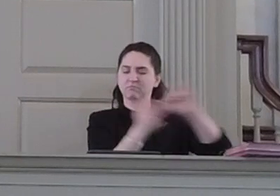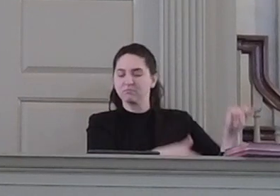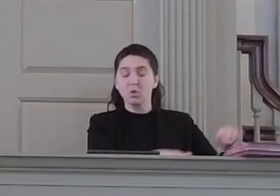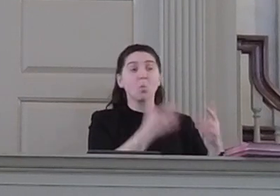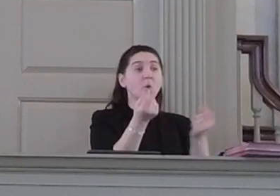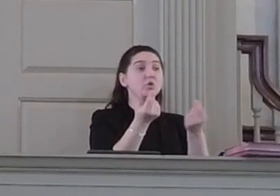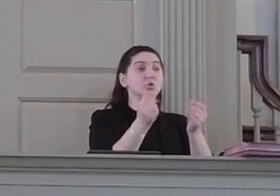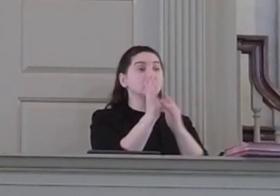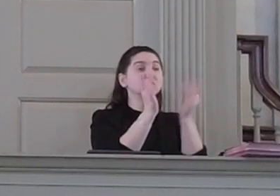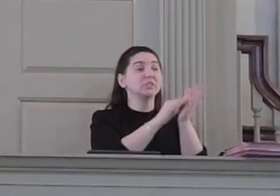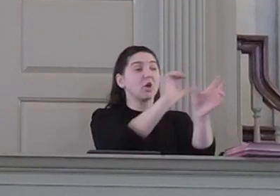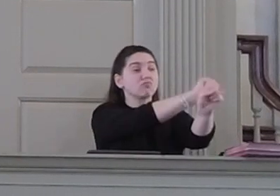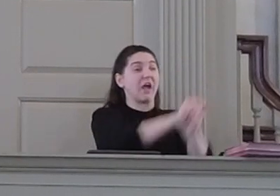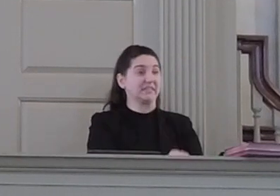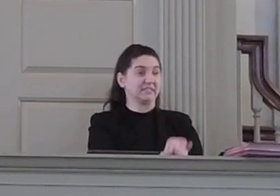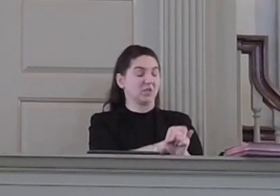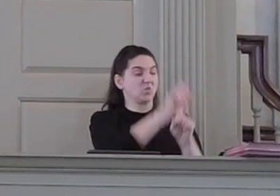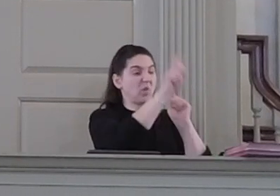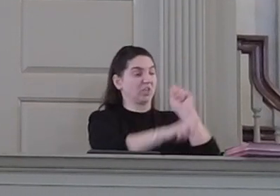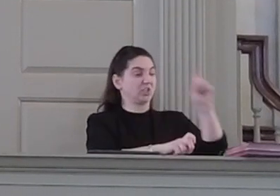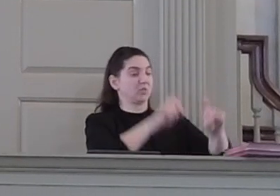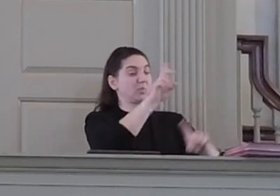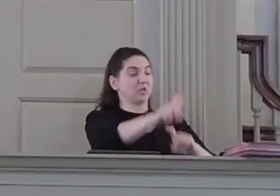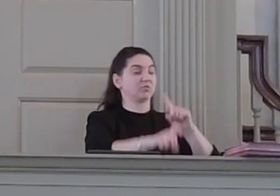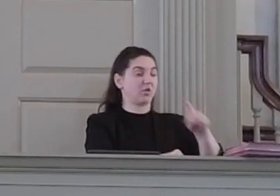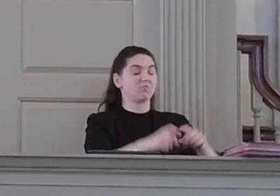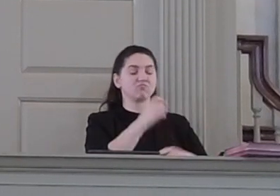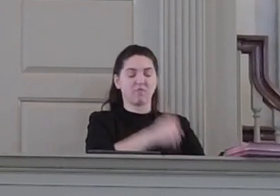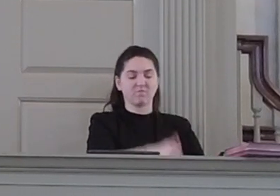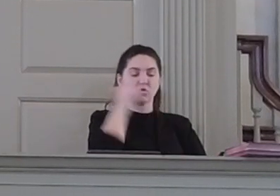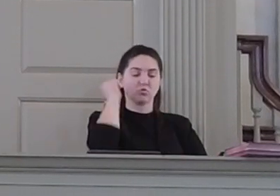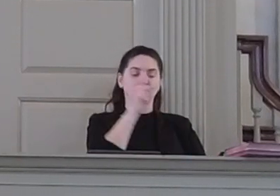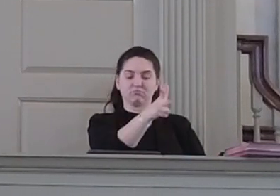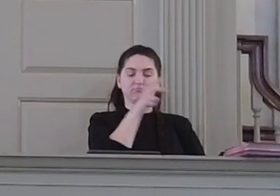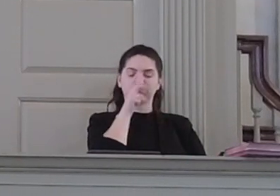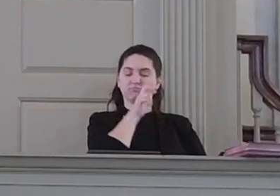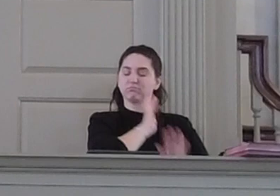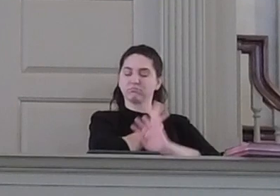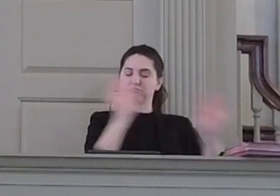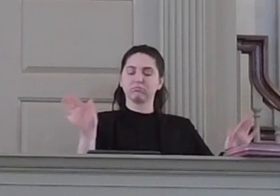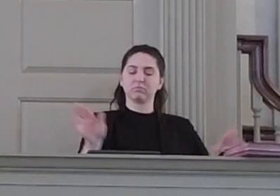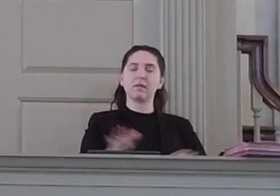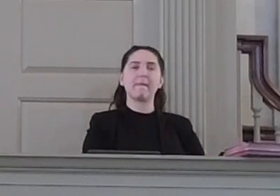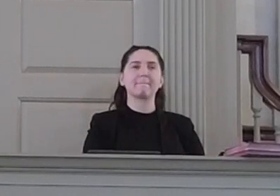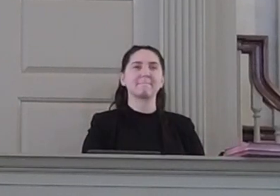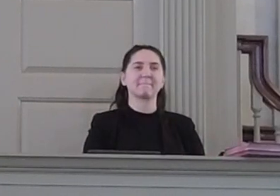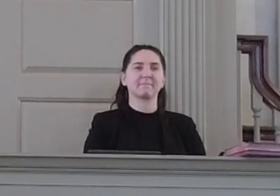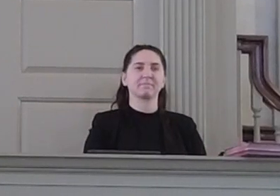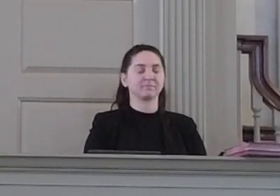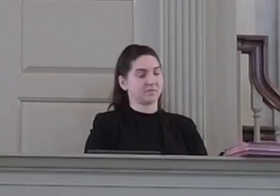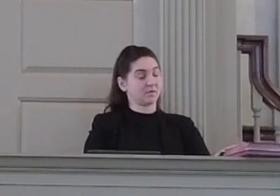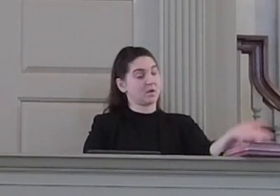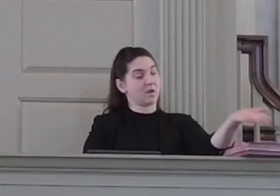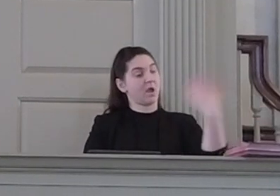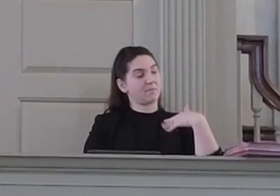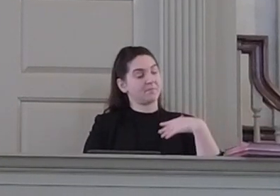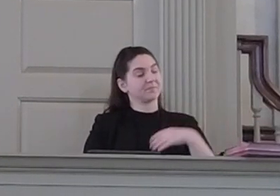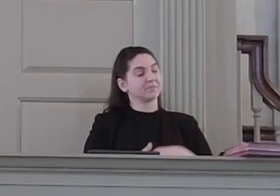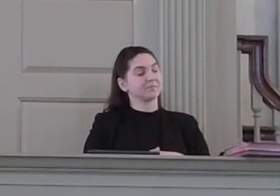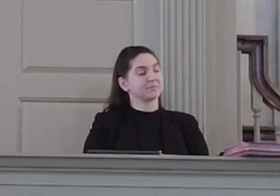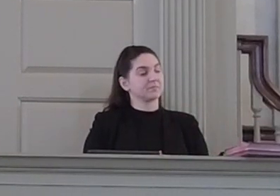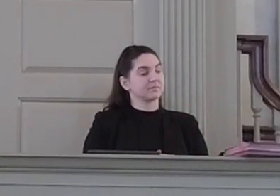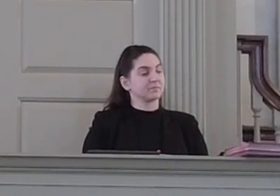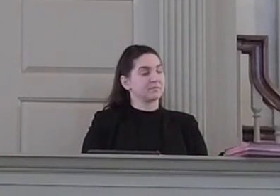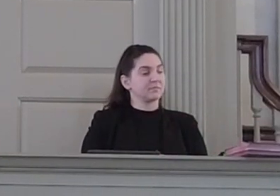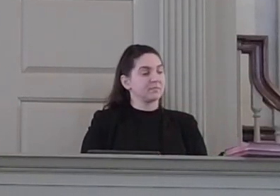him, they asked him questions, but refused to listen to the answers. They succumbed to the pressure and they killed